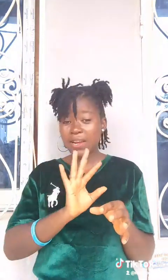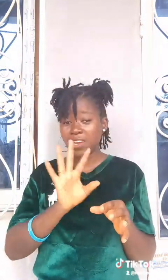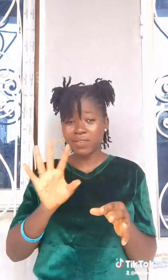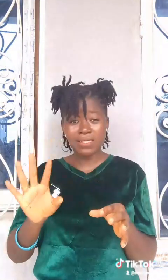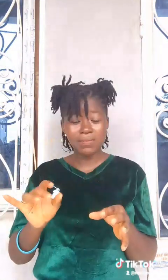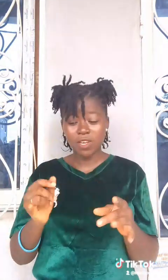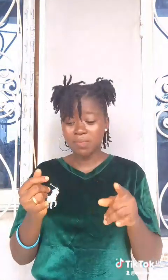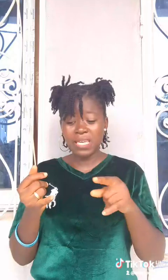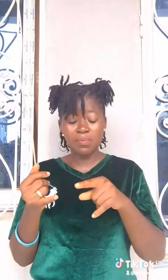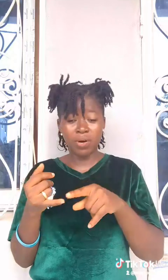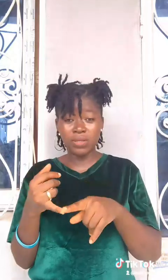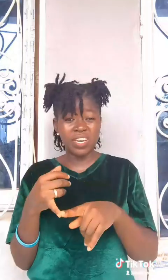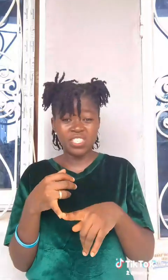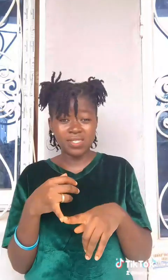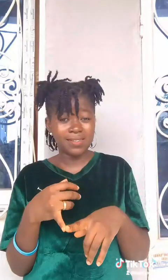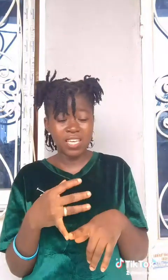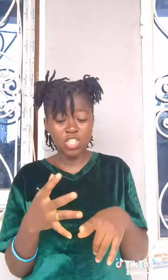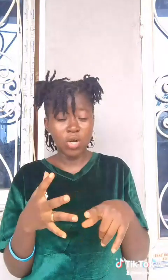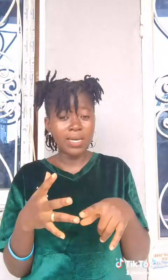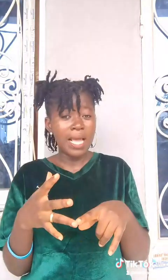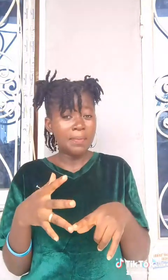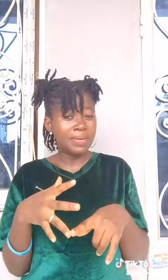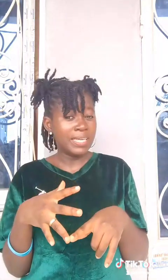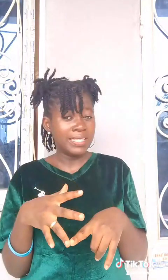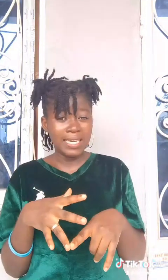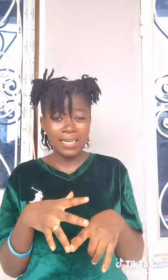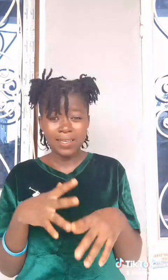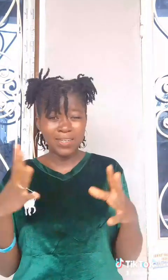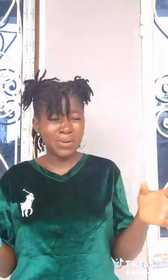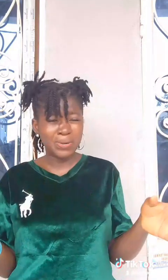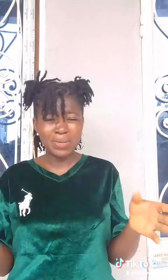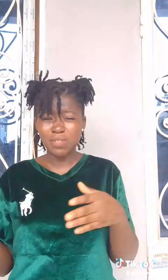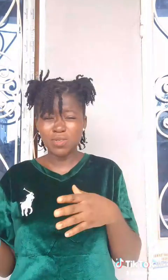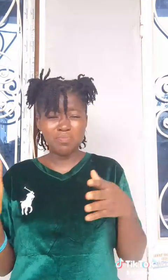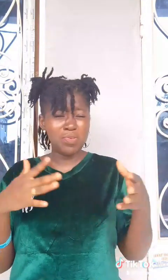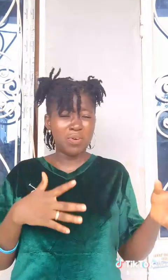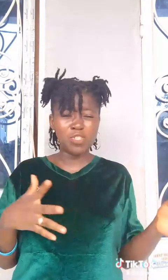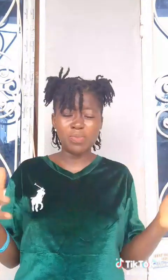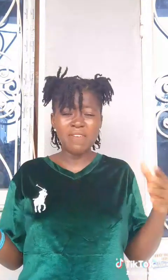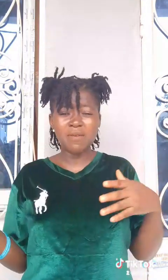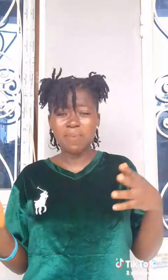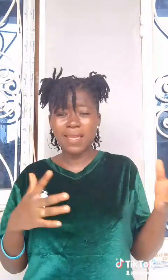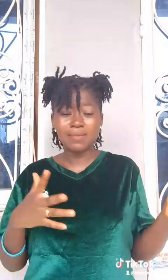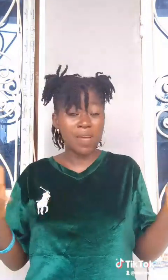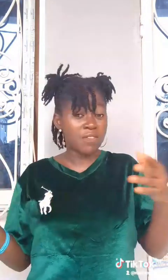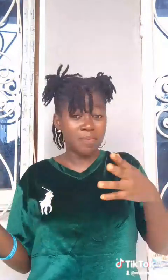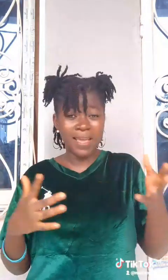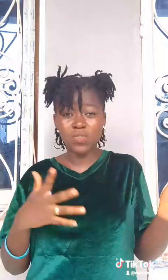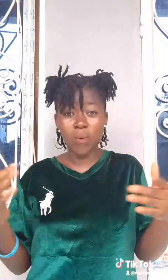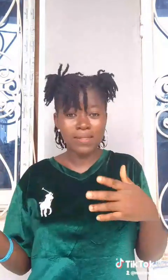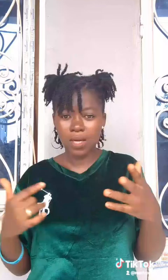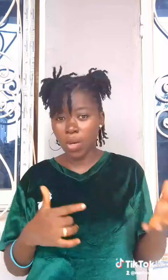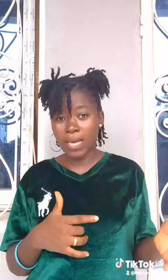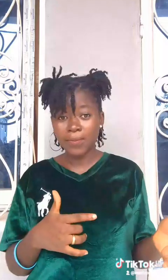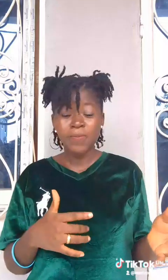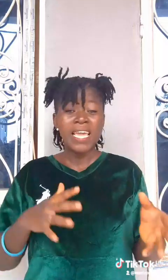any of the symptoms, be it burning or itchy sensation, bleeding, in between periods, pelvic pains, warts and all that,